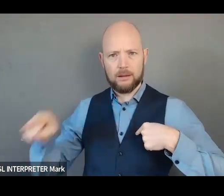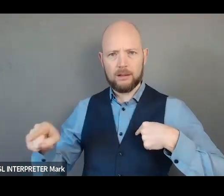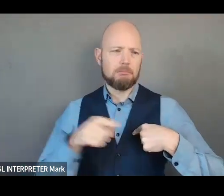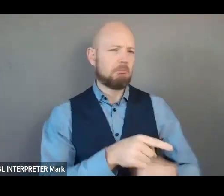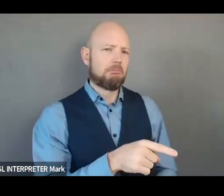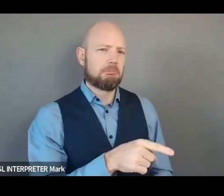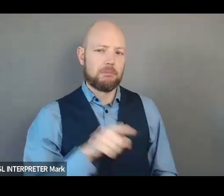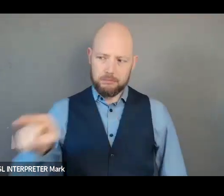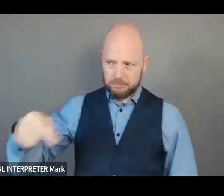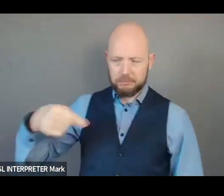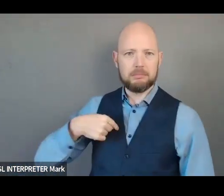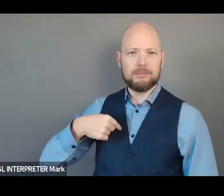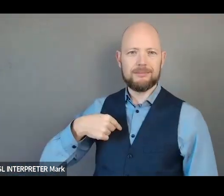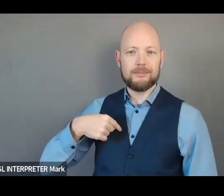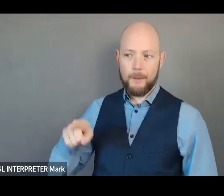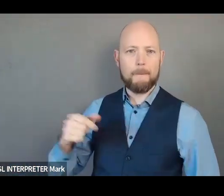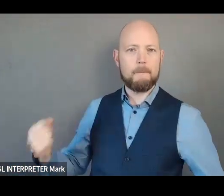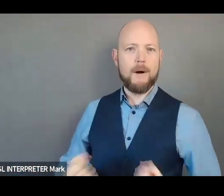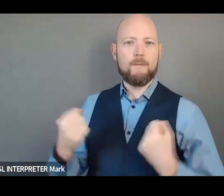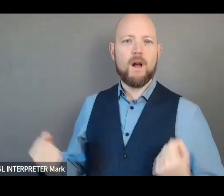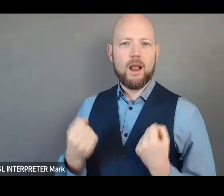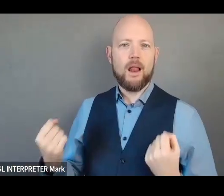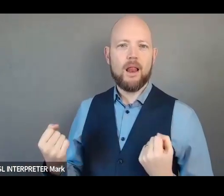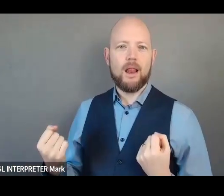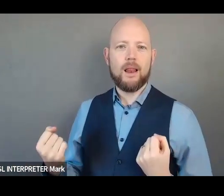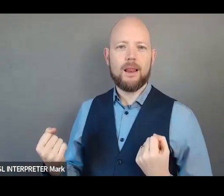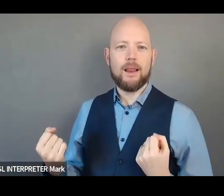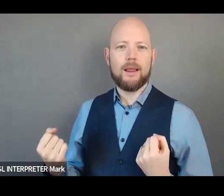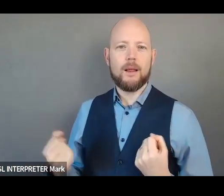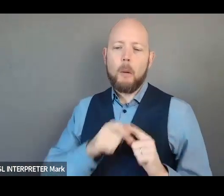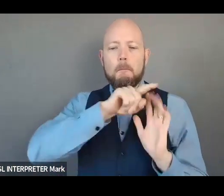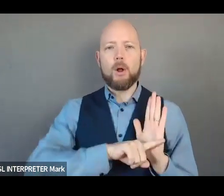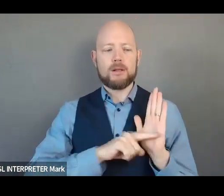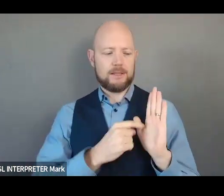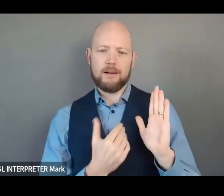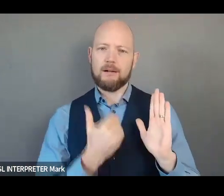are probably just as powerful, if not more powerful, than the written policies that we're supposed to adhere to.